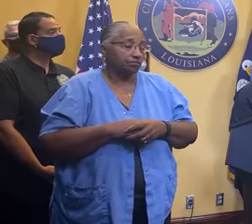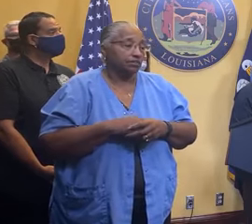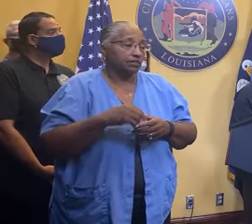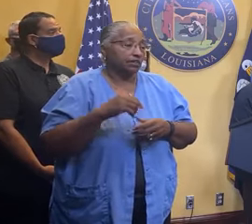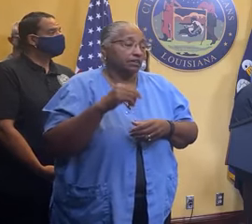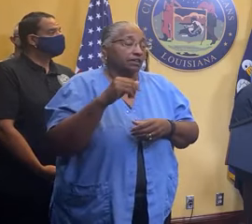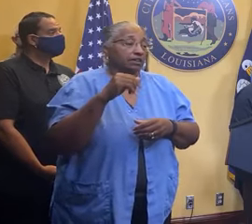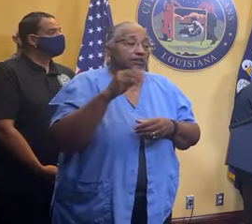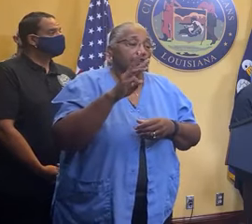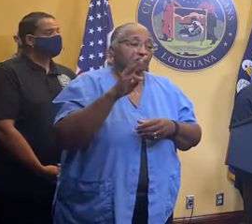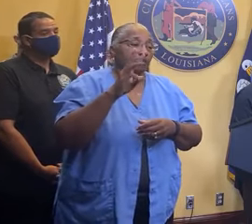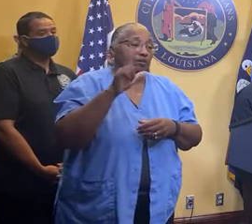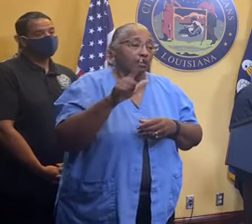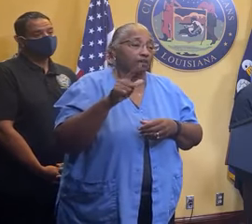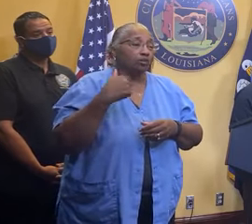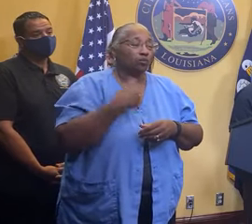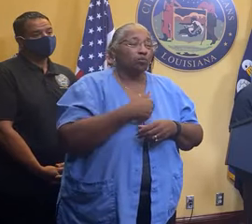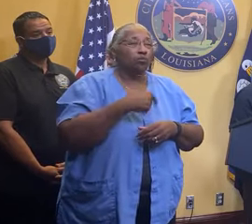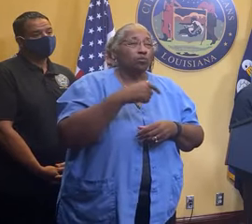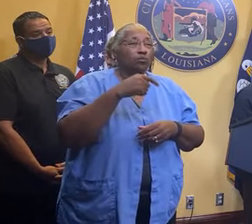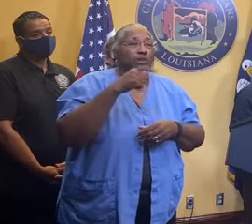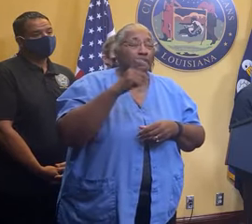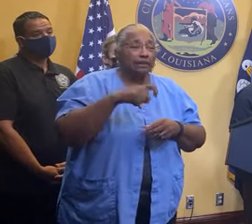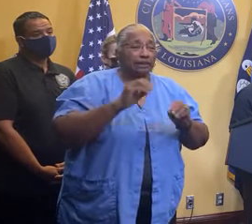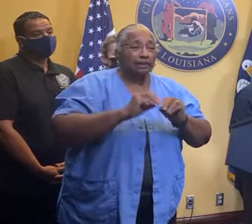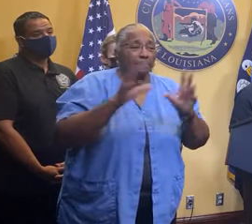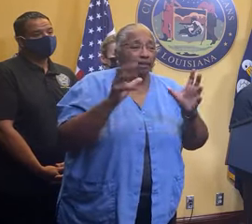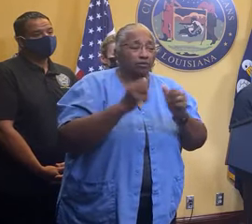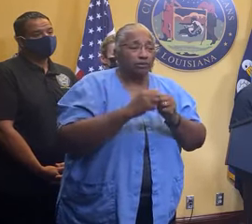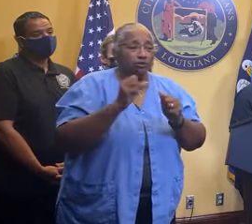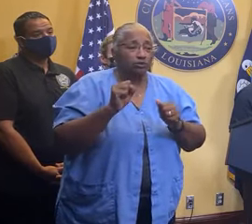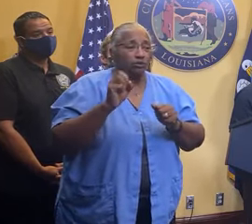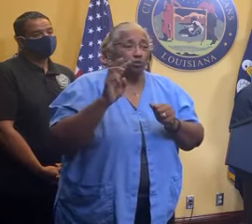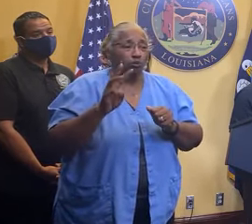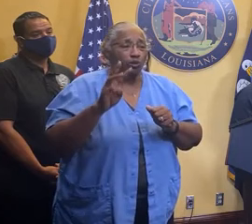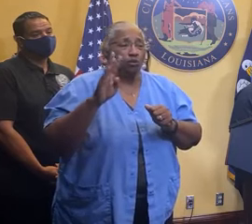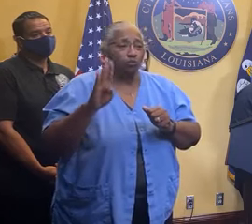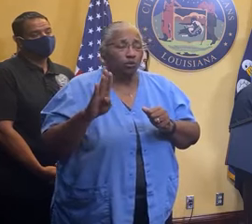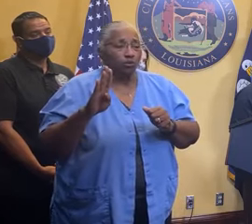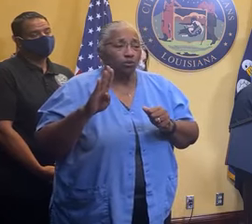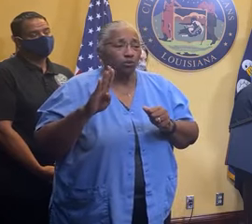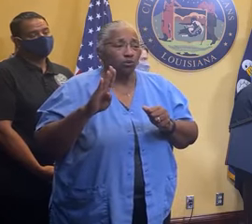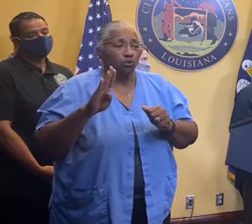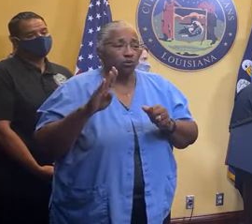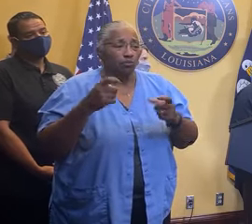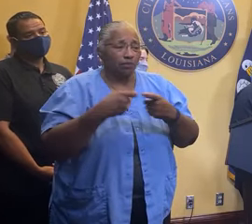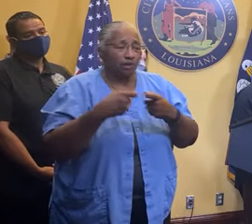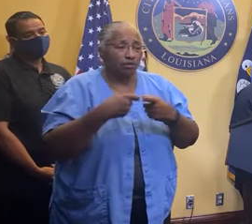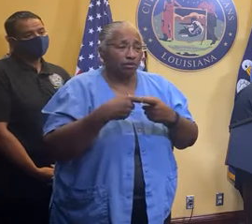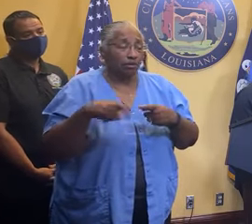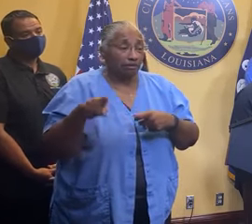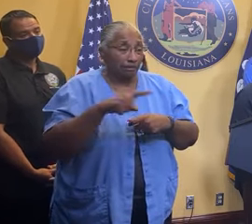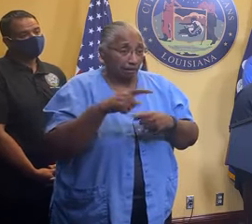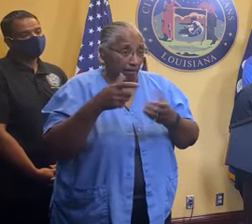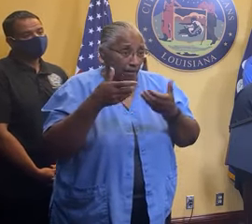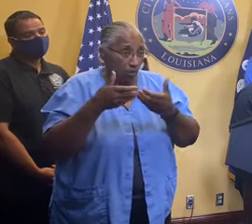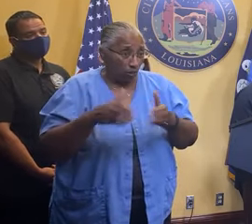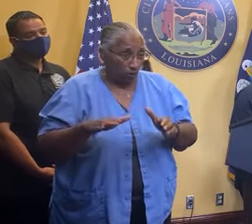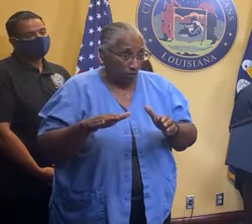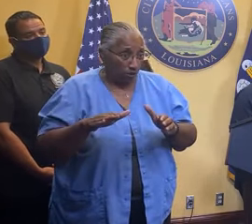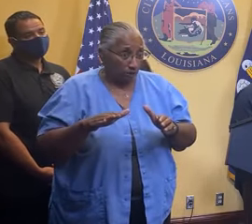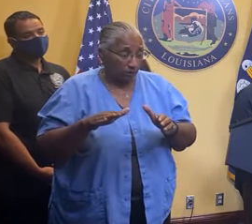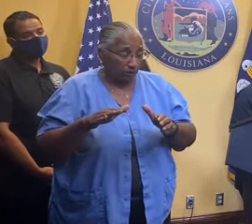Yes, sir. I think we need some clarity on the situation with the sewage and water board power. Is it correct that they've lost power to run